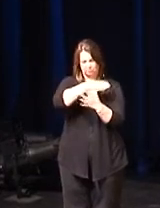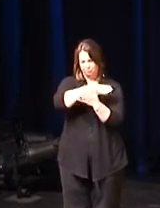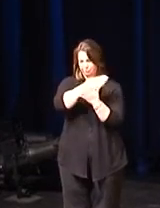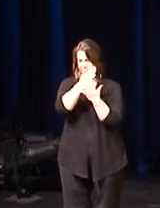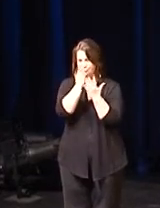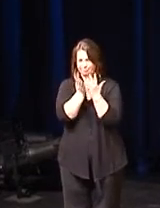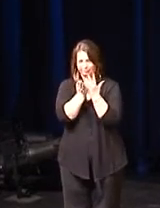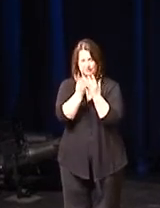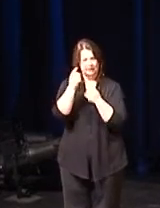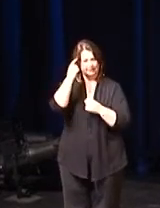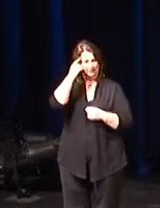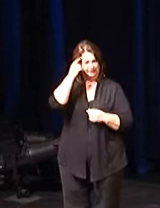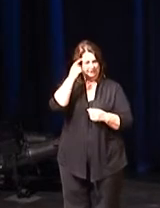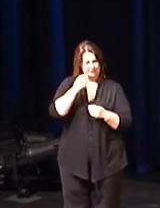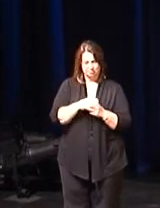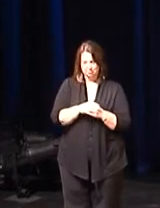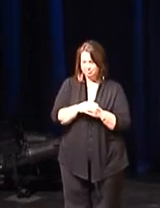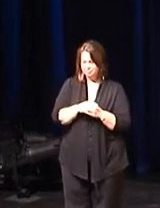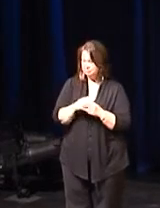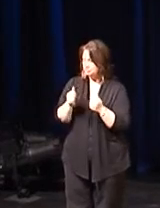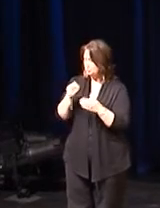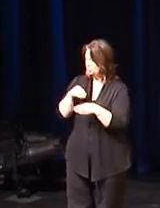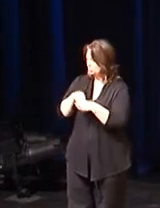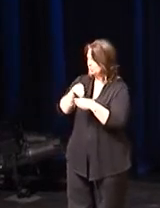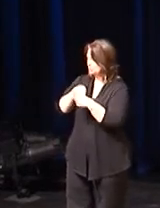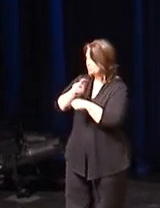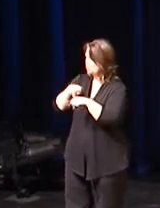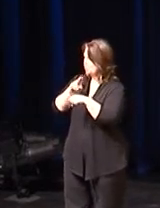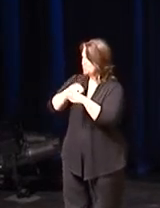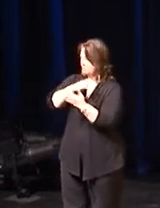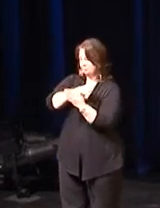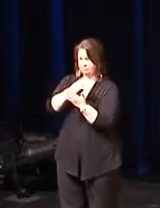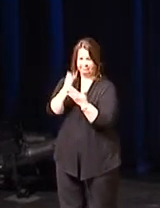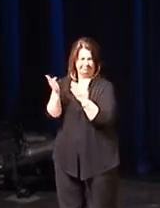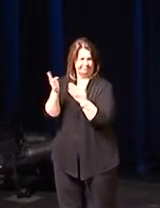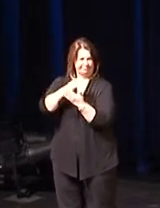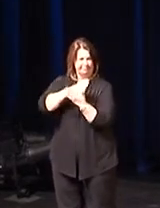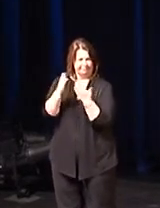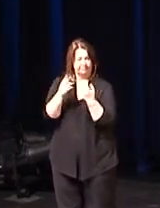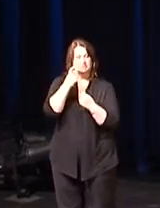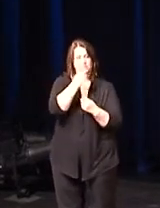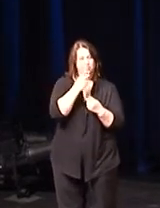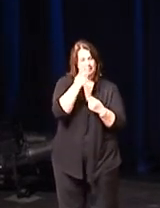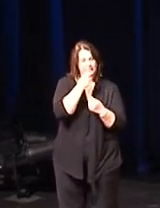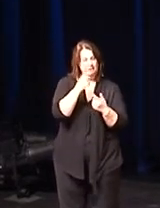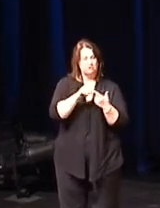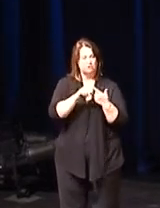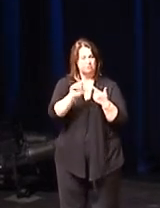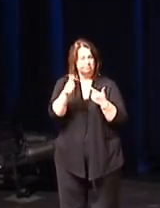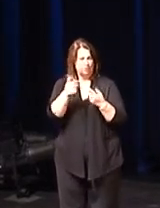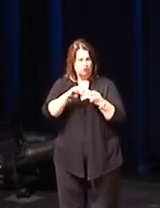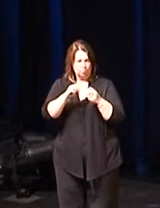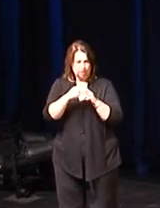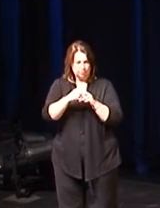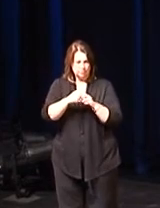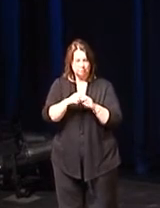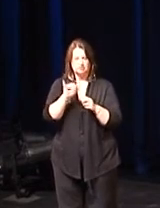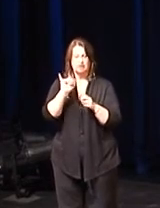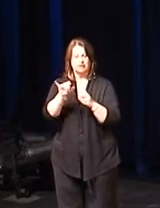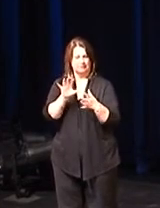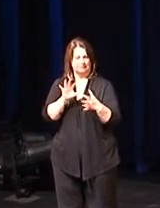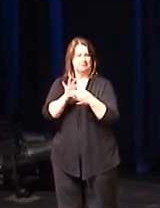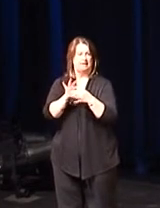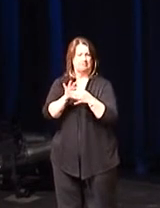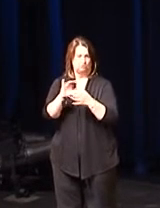brains, sort of just within a normal variation. Then obviously, of course, if you've got no speech, other problems, that's certainly an